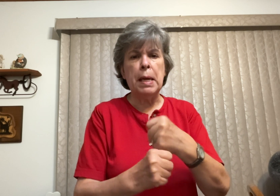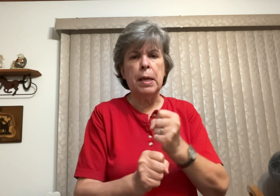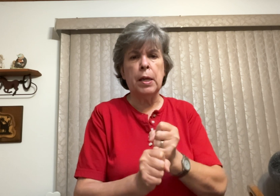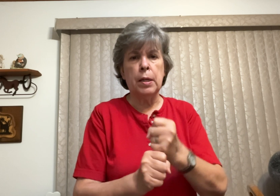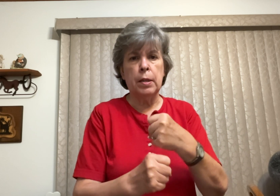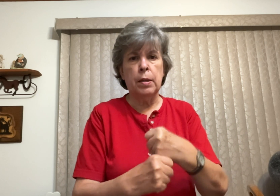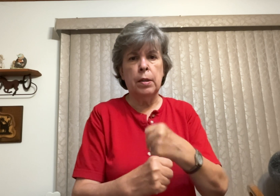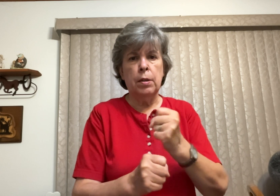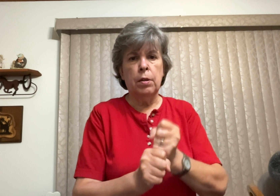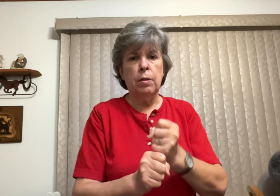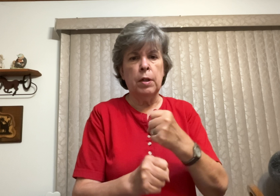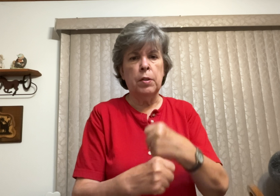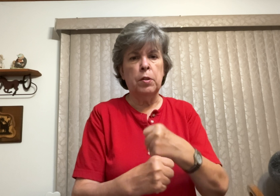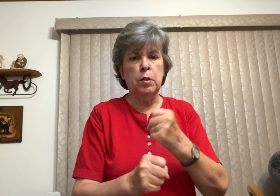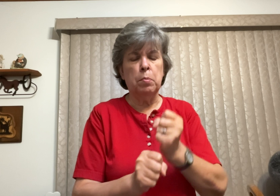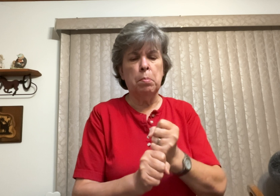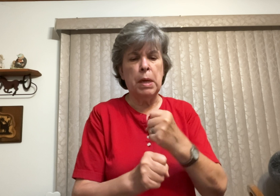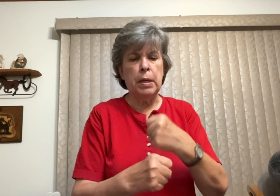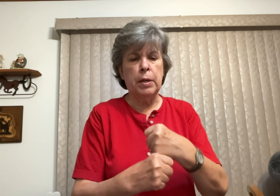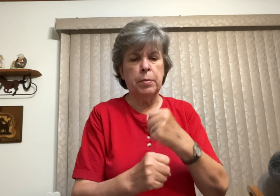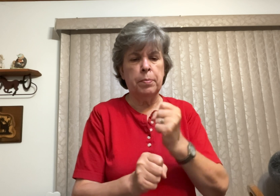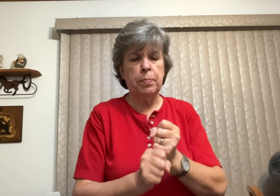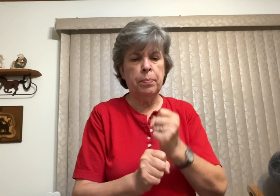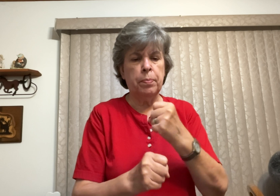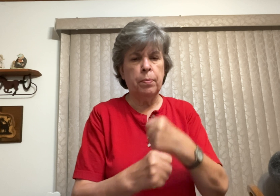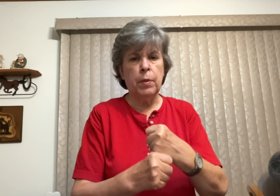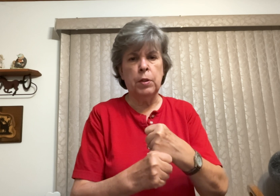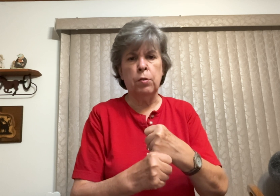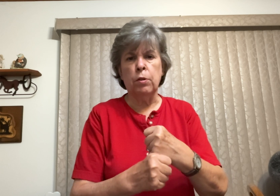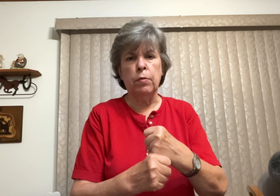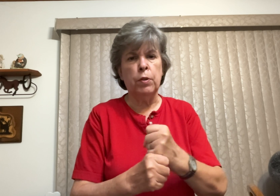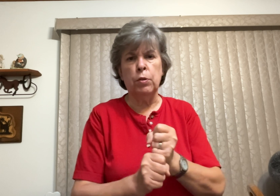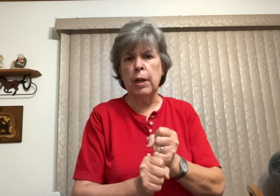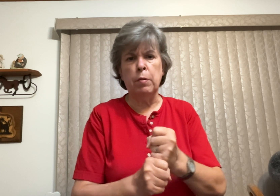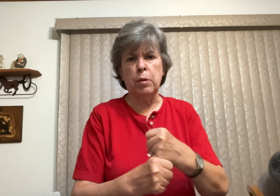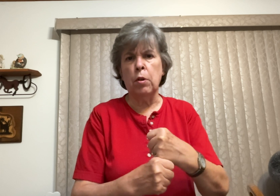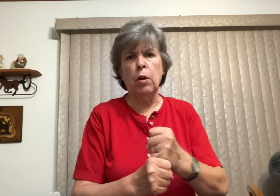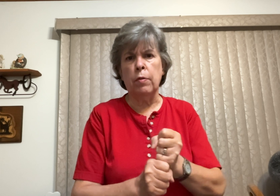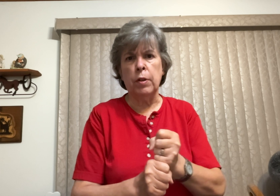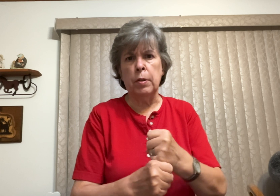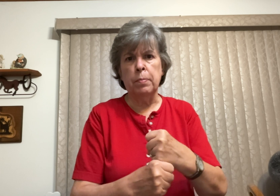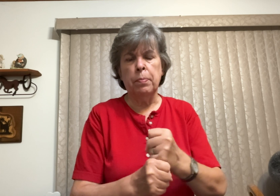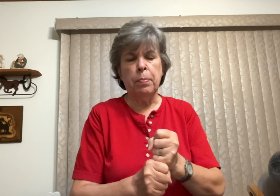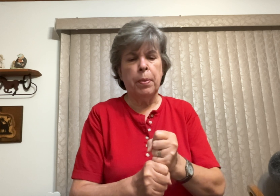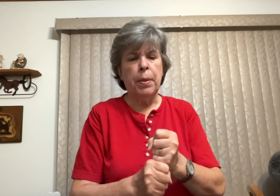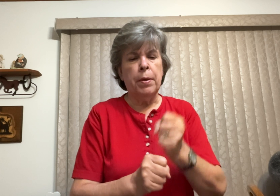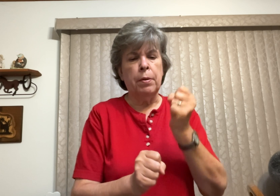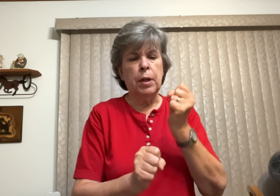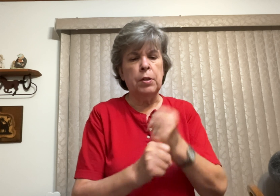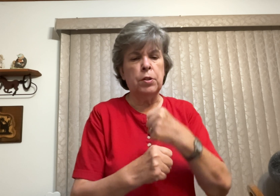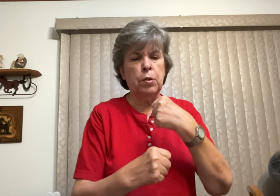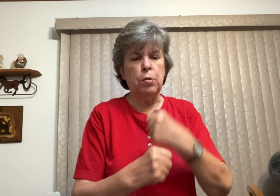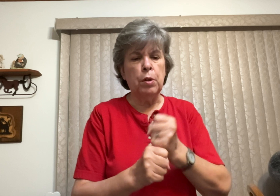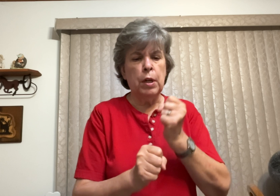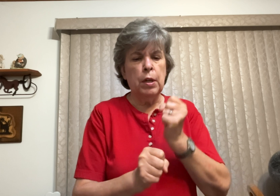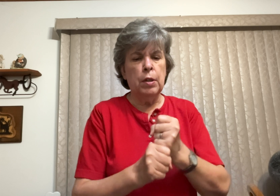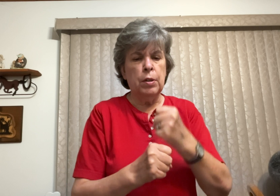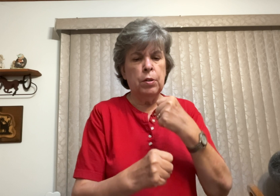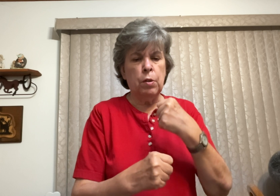make. All right, this is make. And don't confuse that with coffee. Okay, so